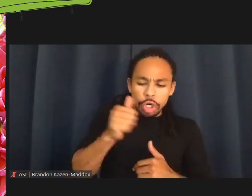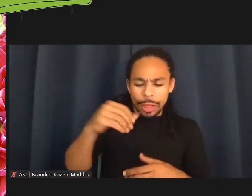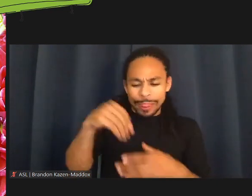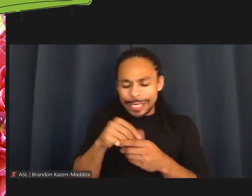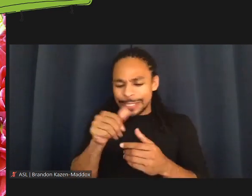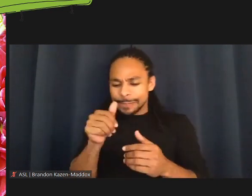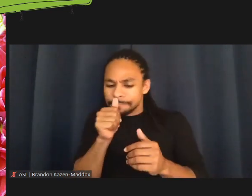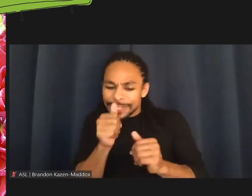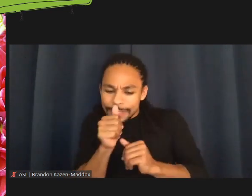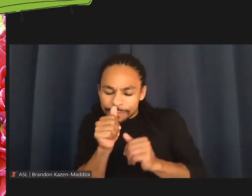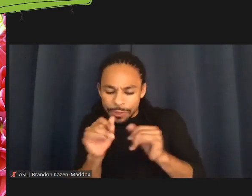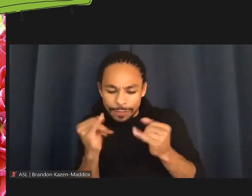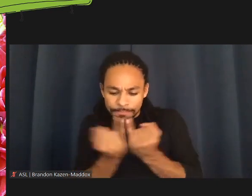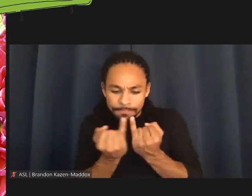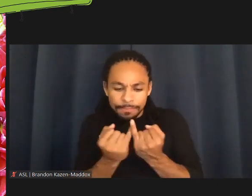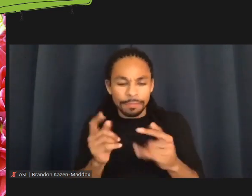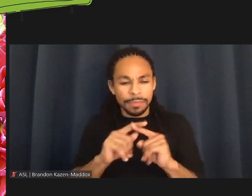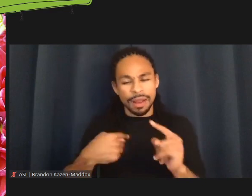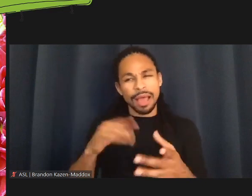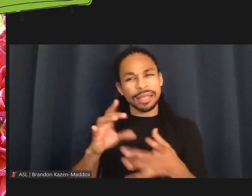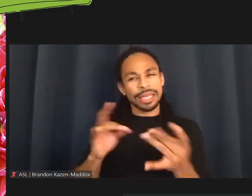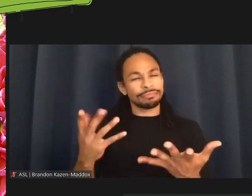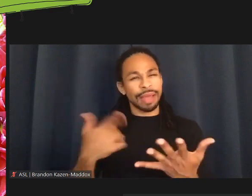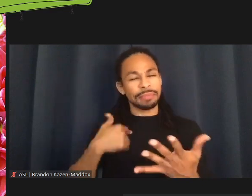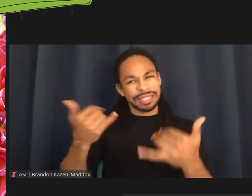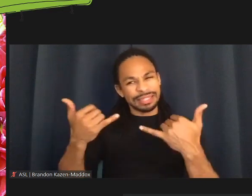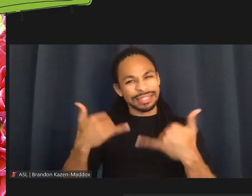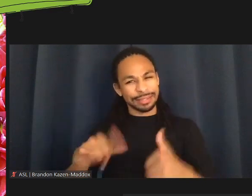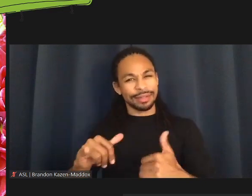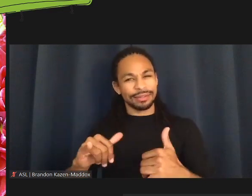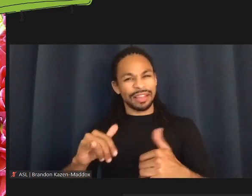still a kind of power. Thank you.